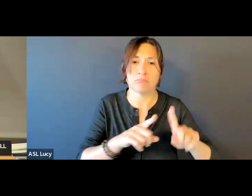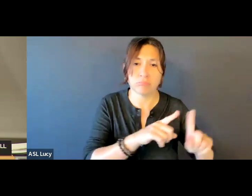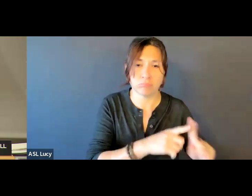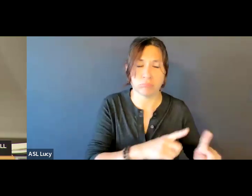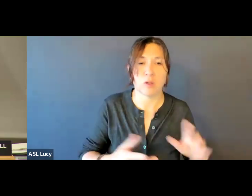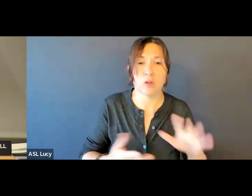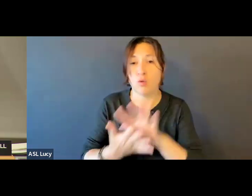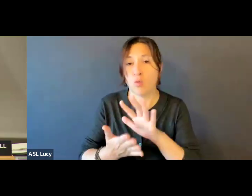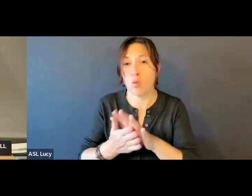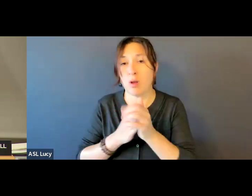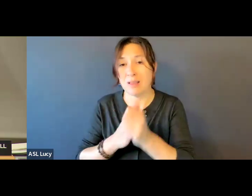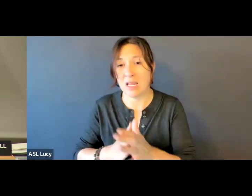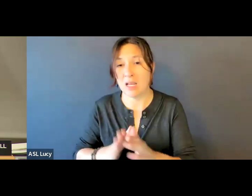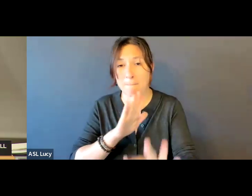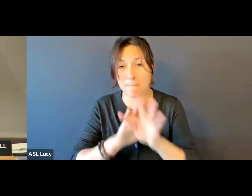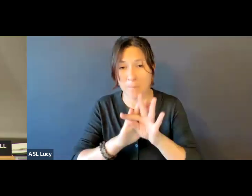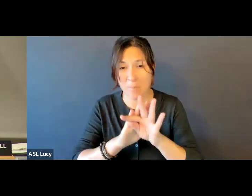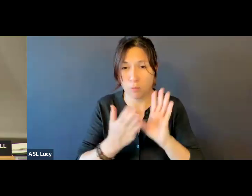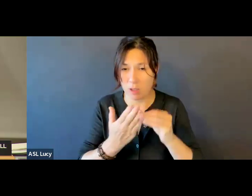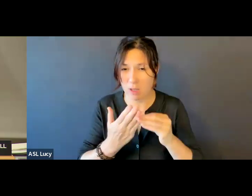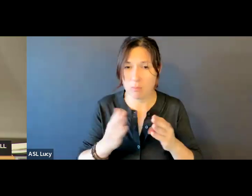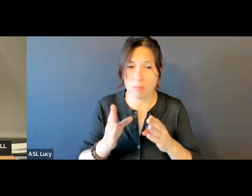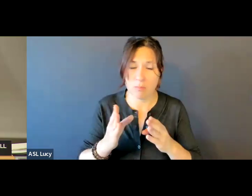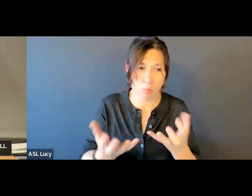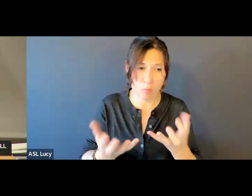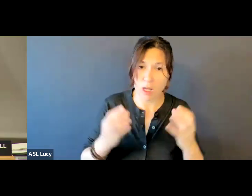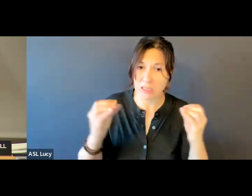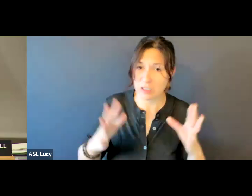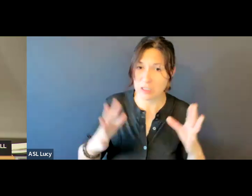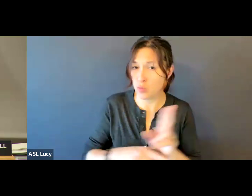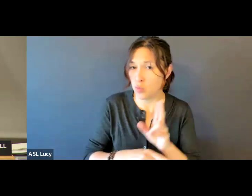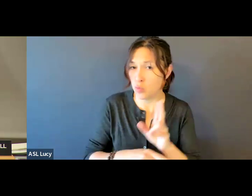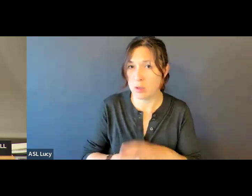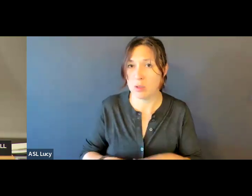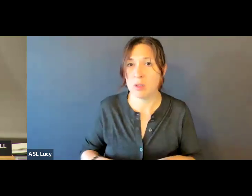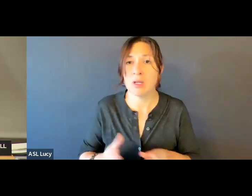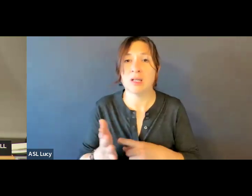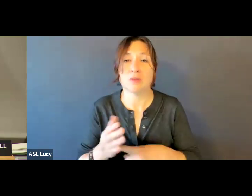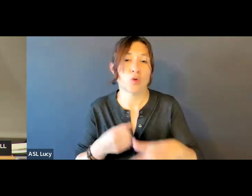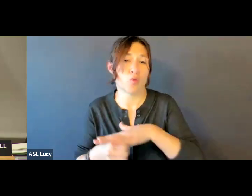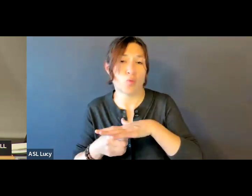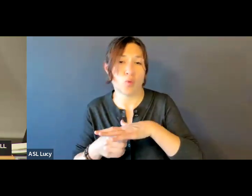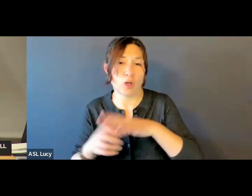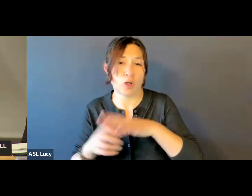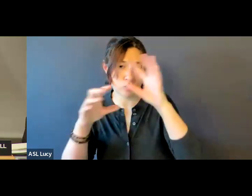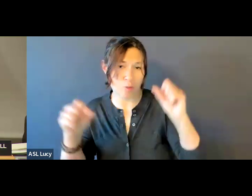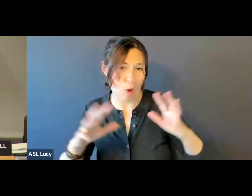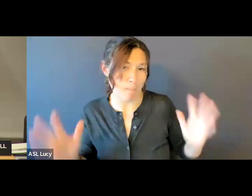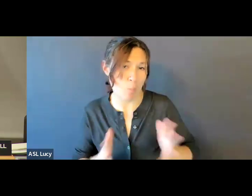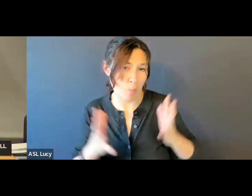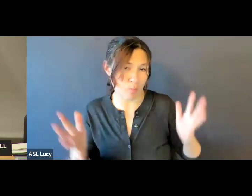effect chosen the curriculum that they want to use. And sometimes there's a push from regional superintendents, and